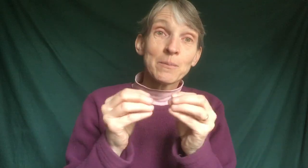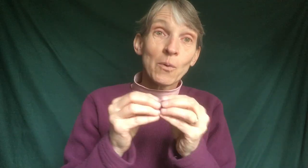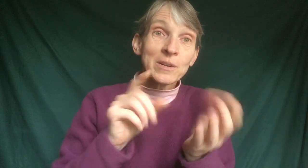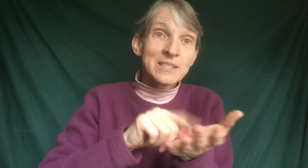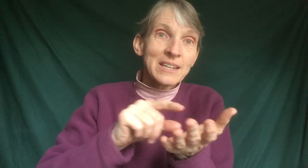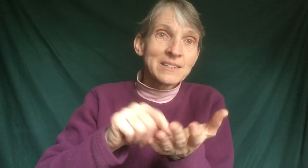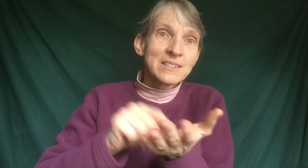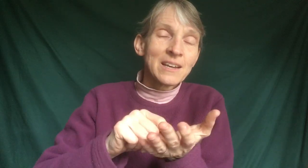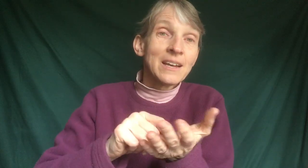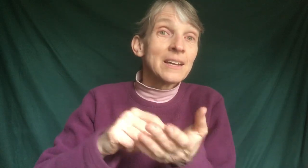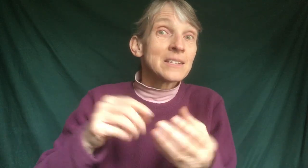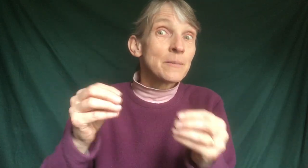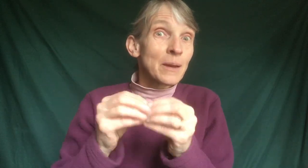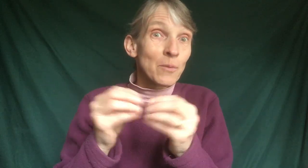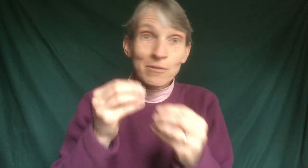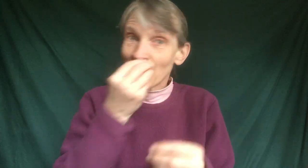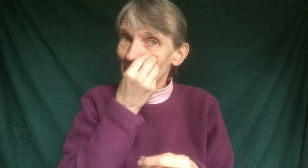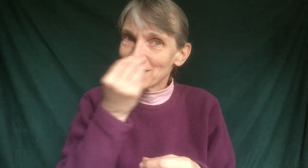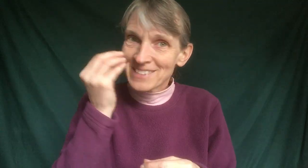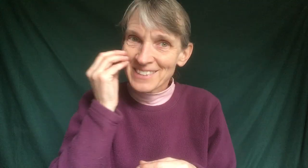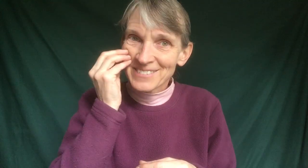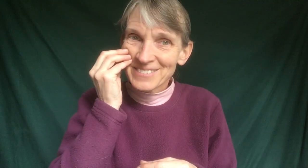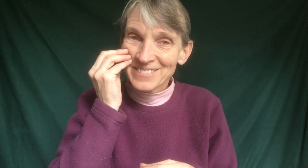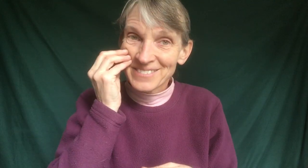more seeds to make more flowers.